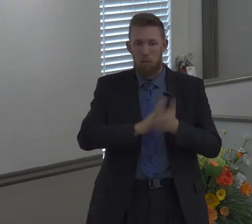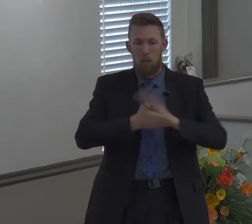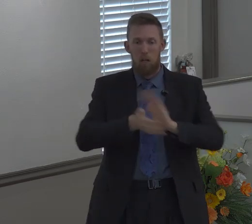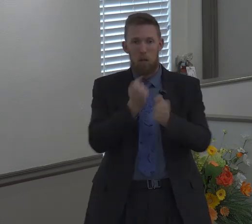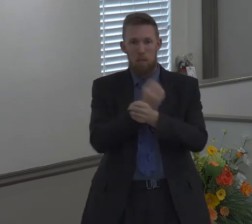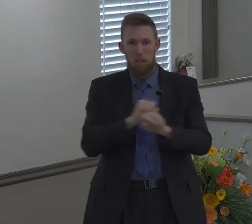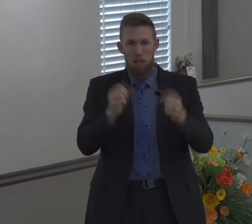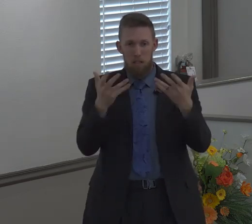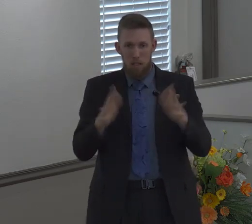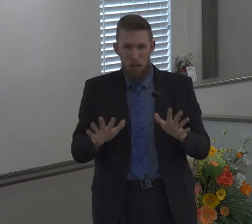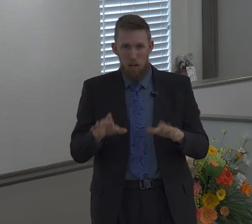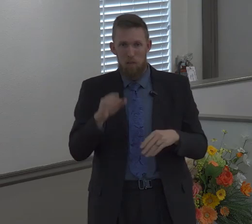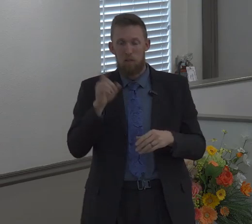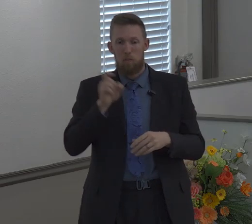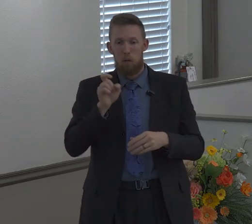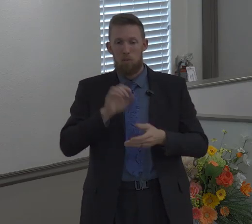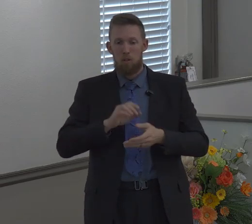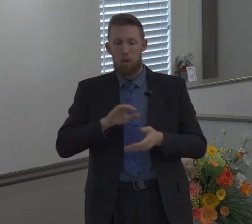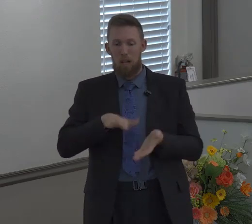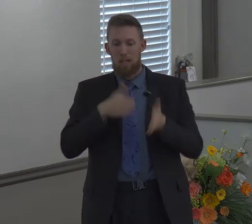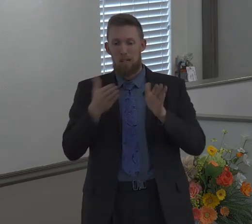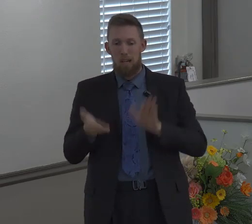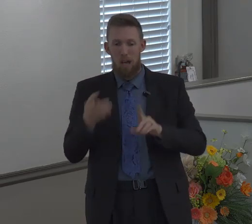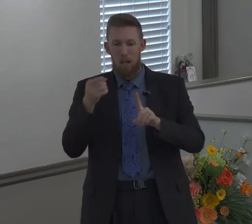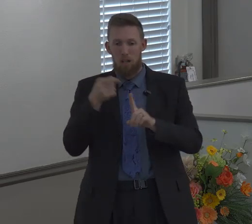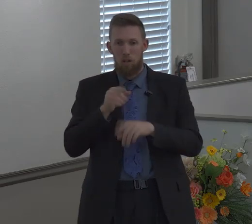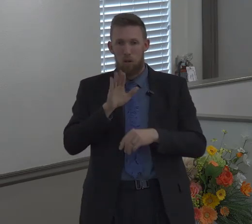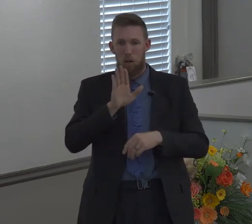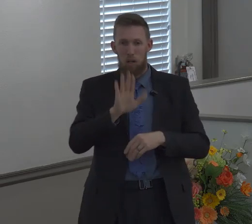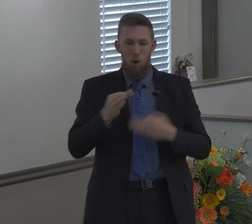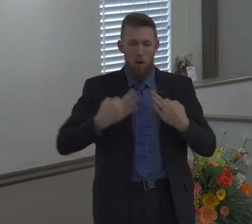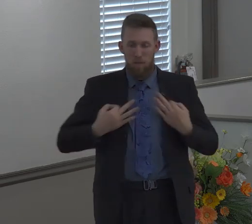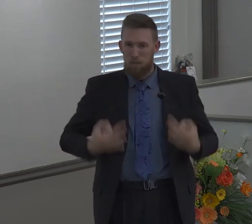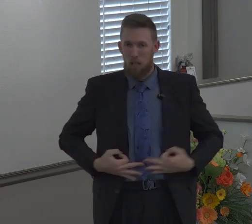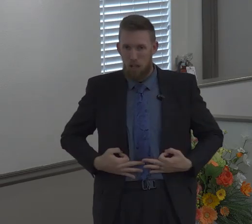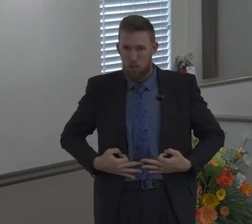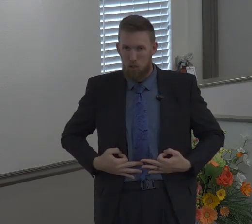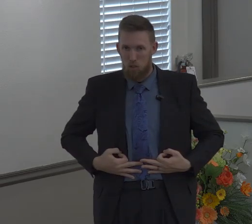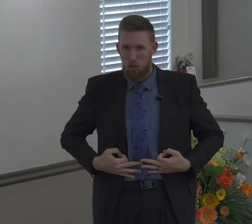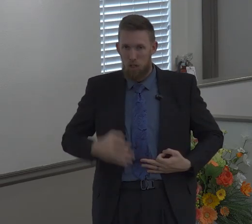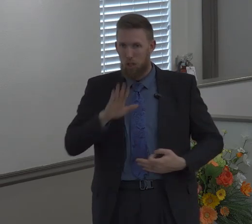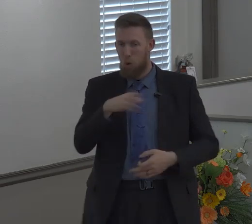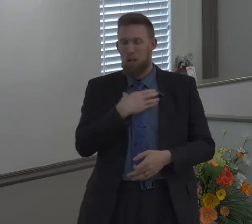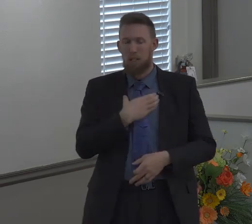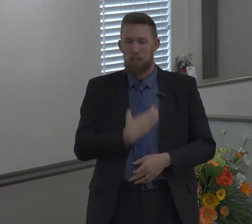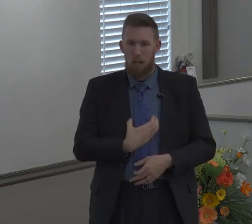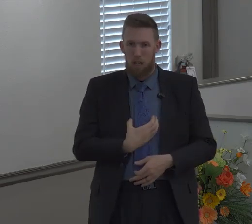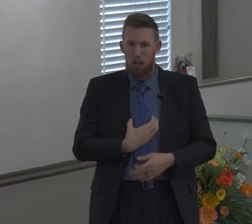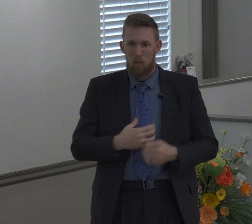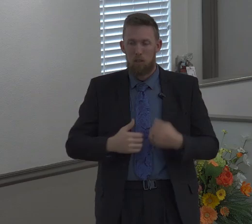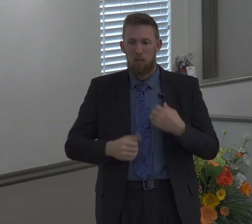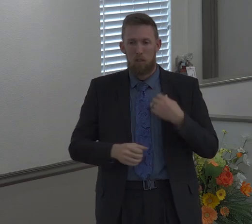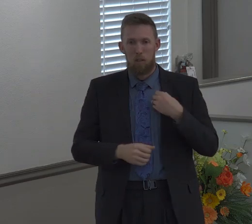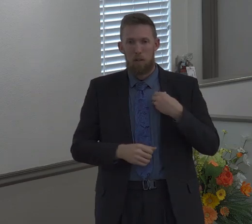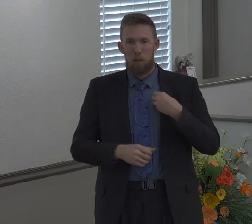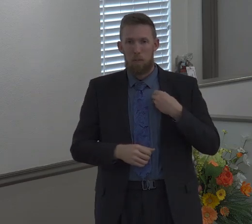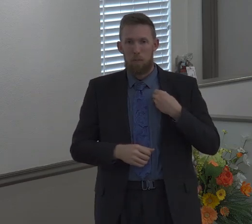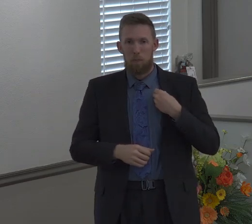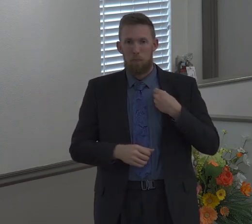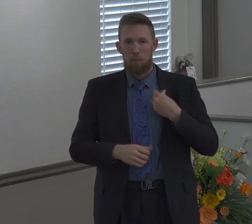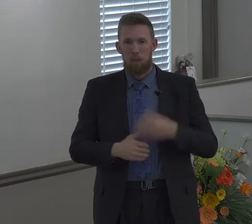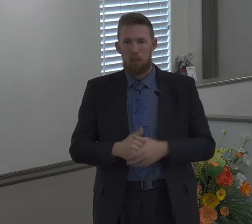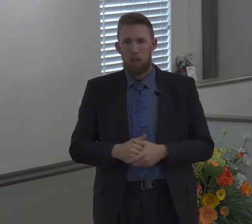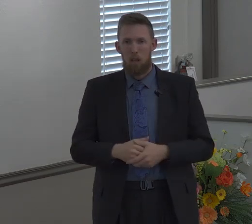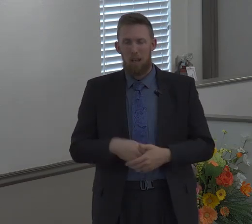to die to themselves. It's not about our flesh, it's about the Spirit. And so